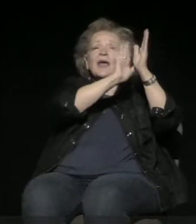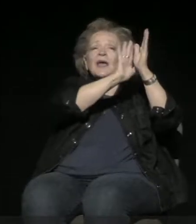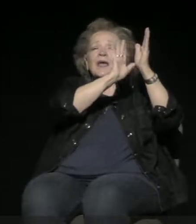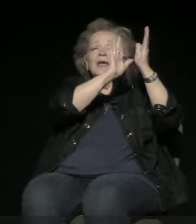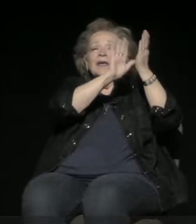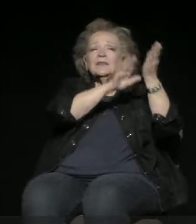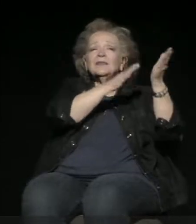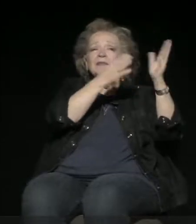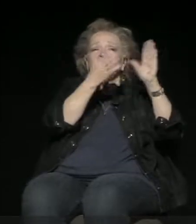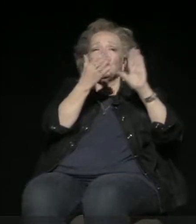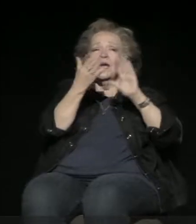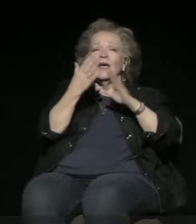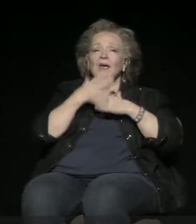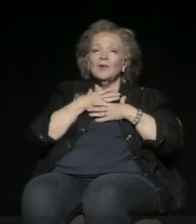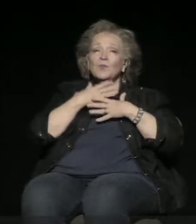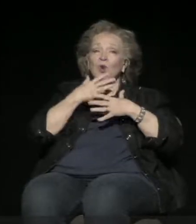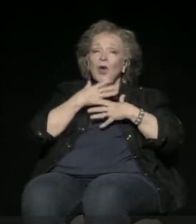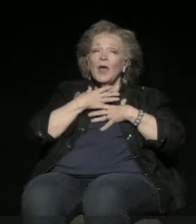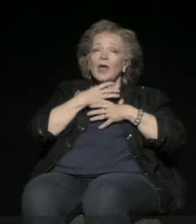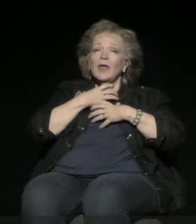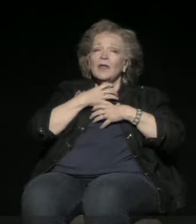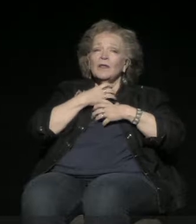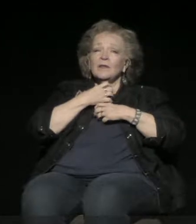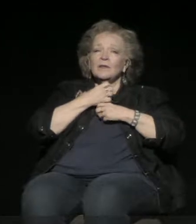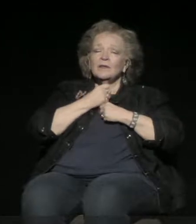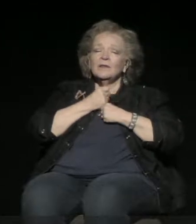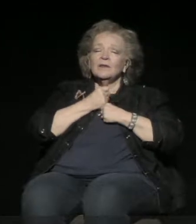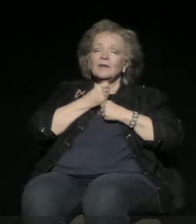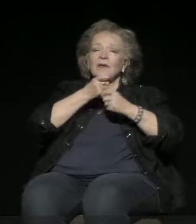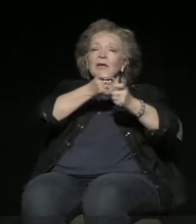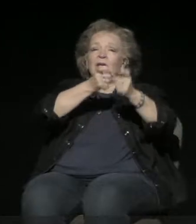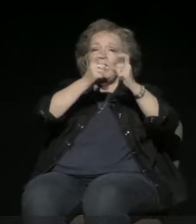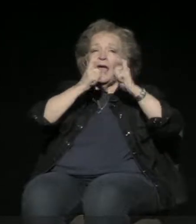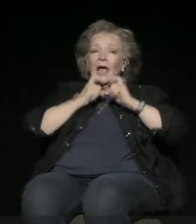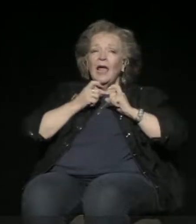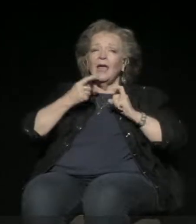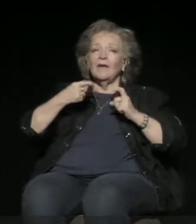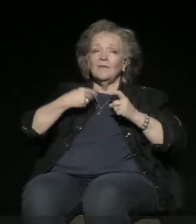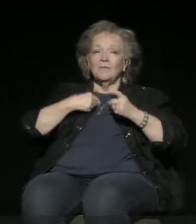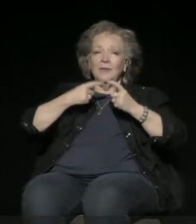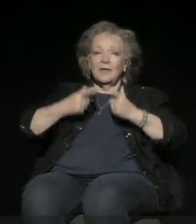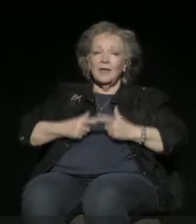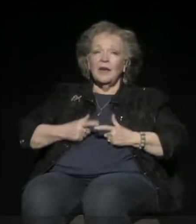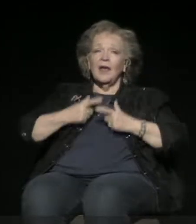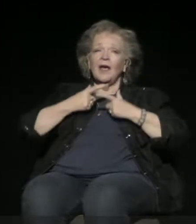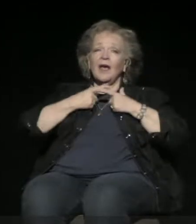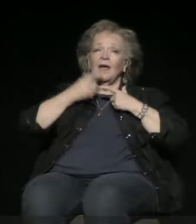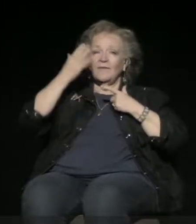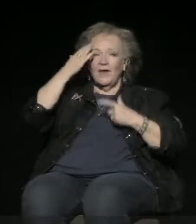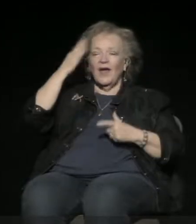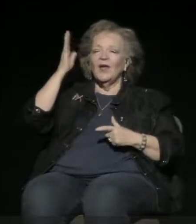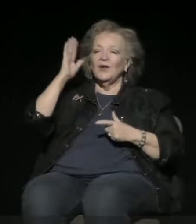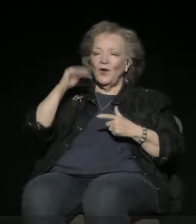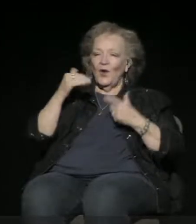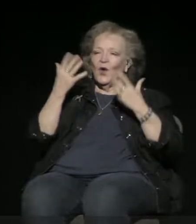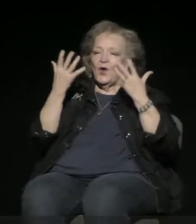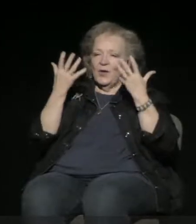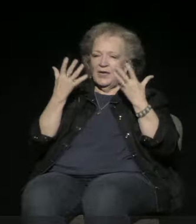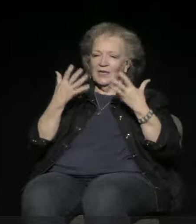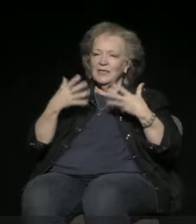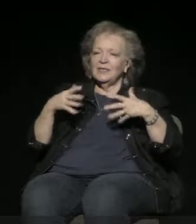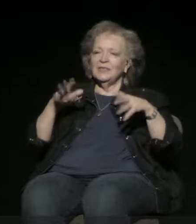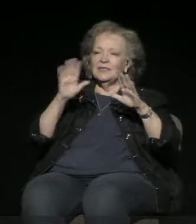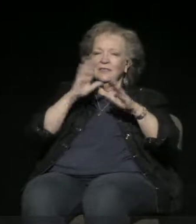dying breath Has brought me Life I know That it is